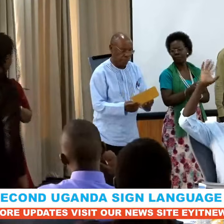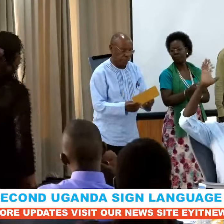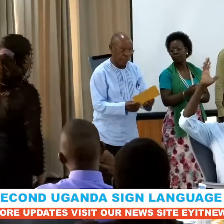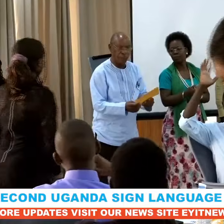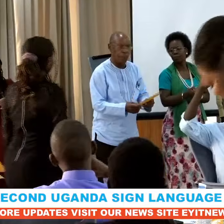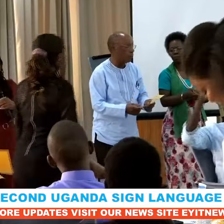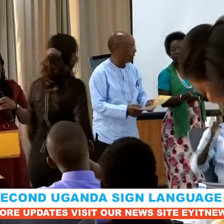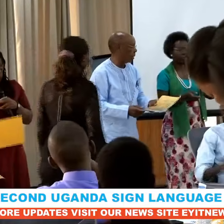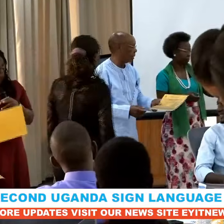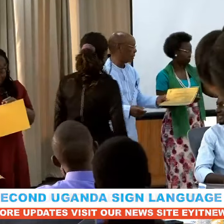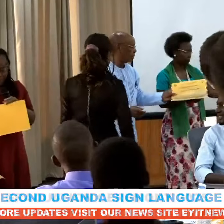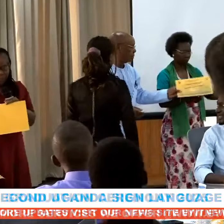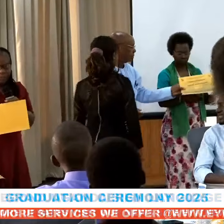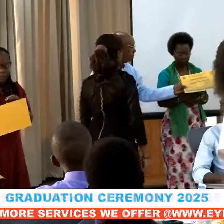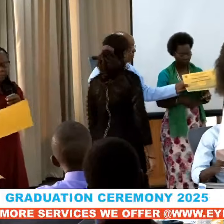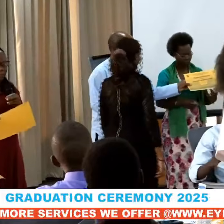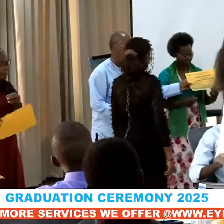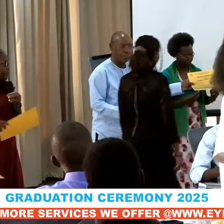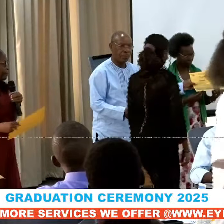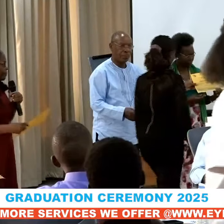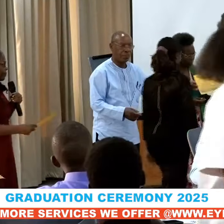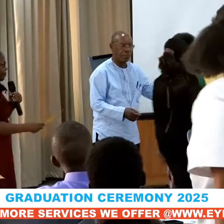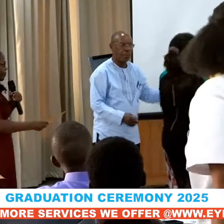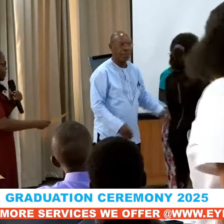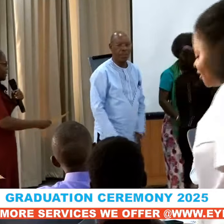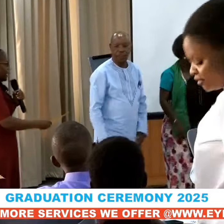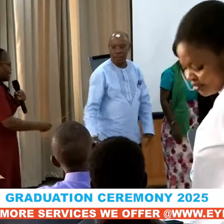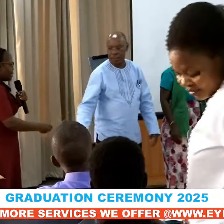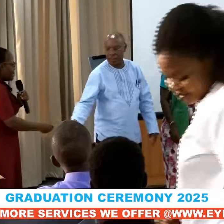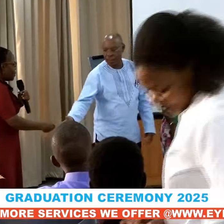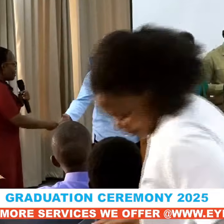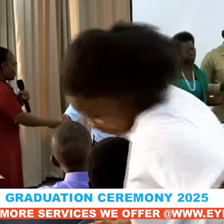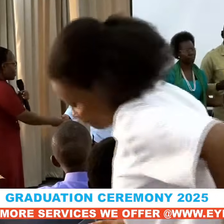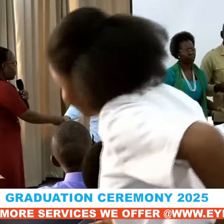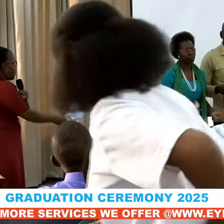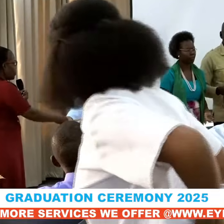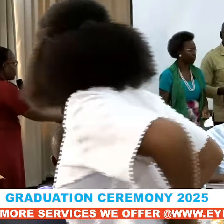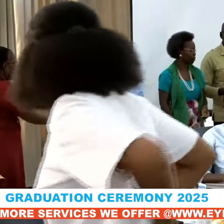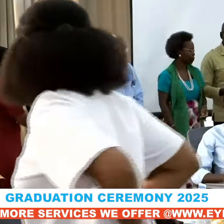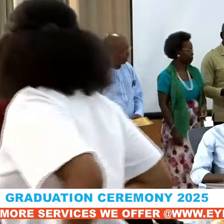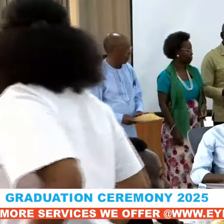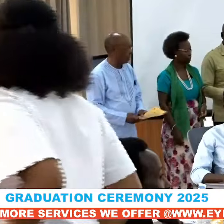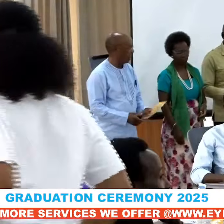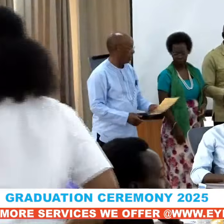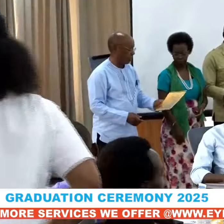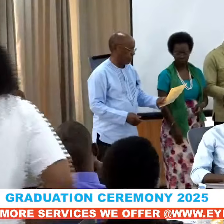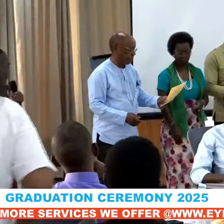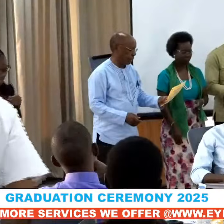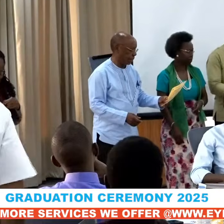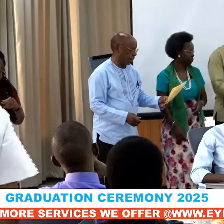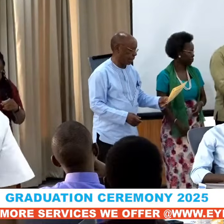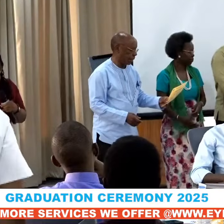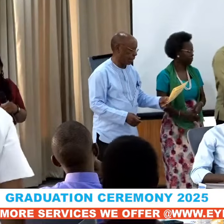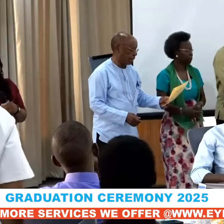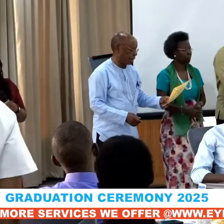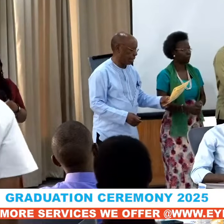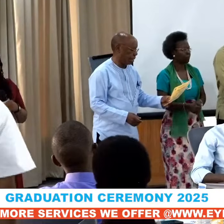Yes, that is the first person. And she's well dressed for the graduation. Have a photo moment.